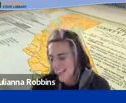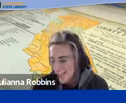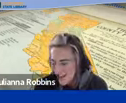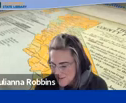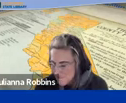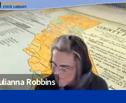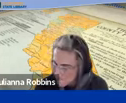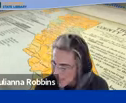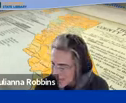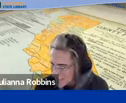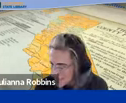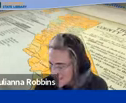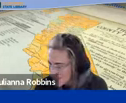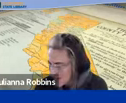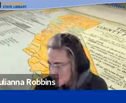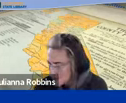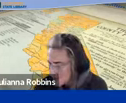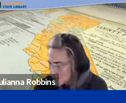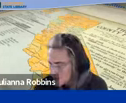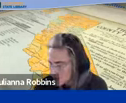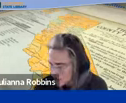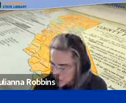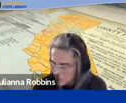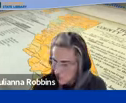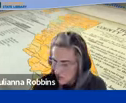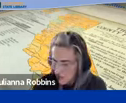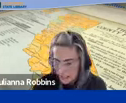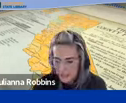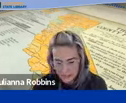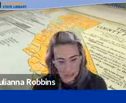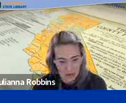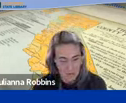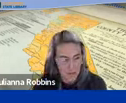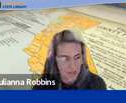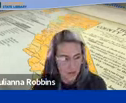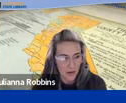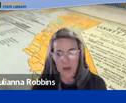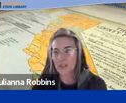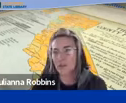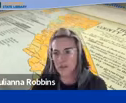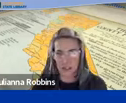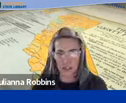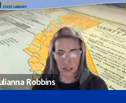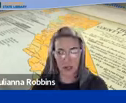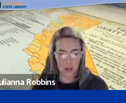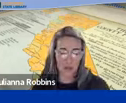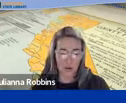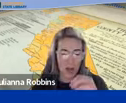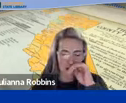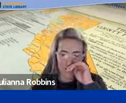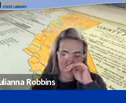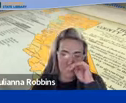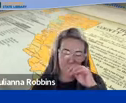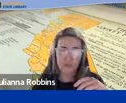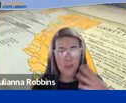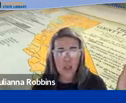exciting. And then I will also just mention one more thing, that libraries often also